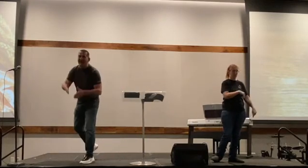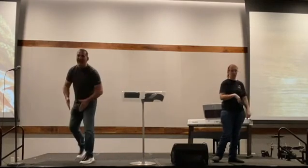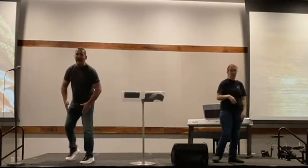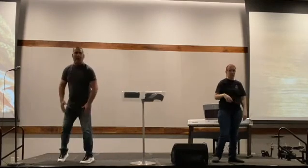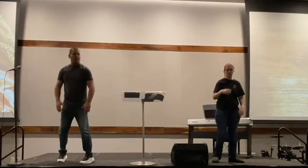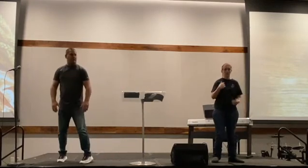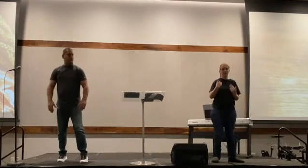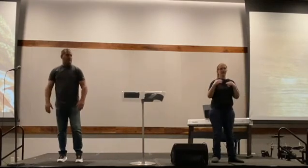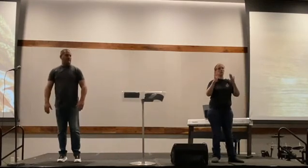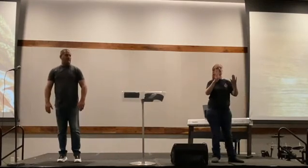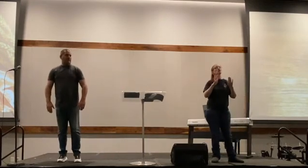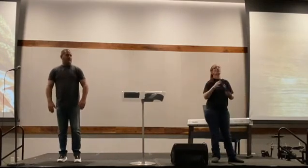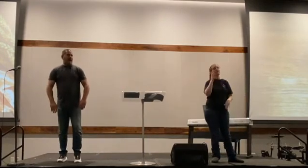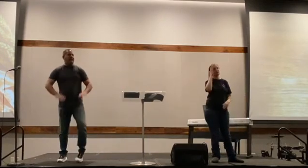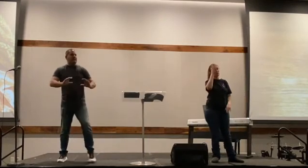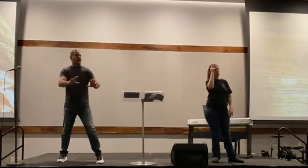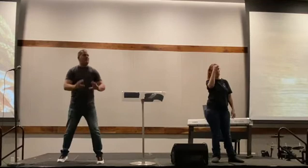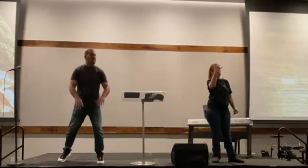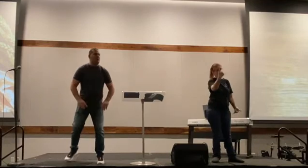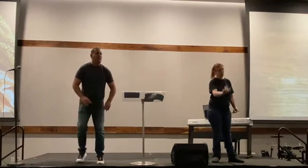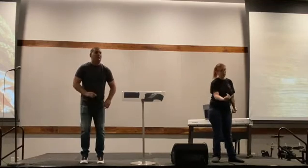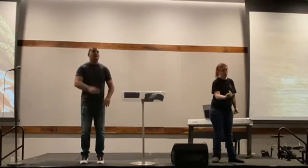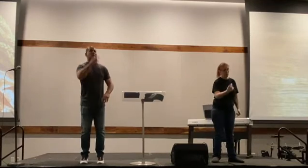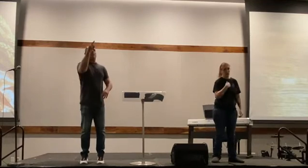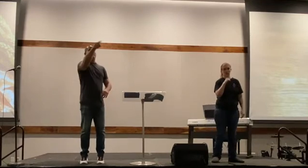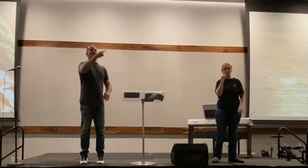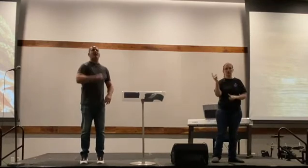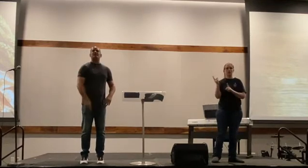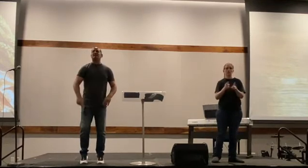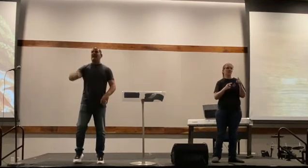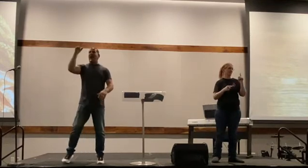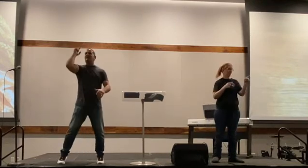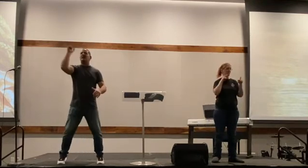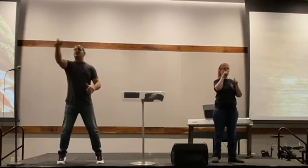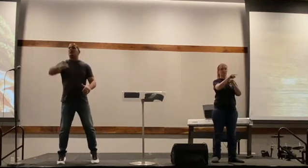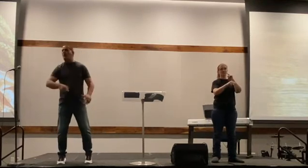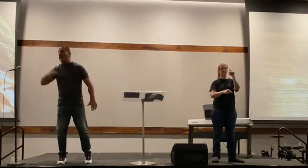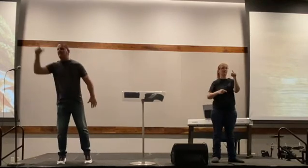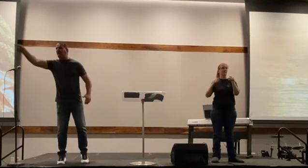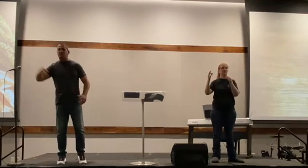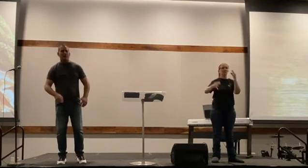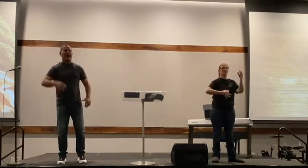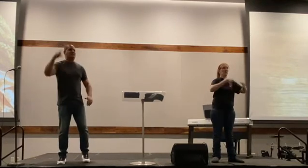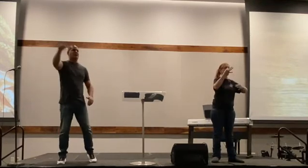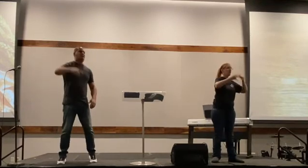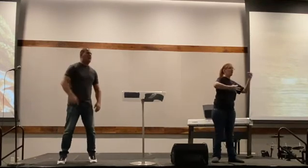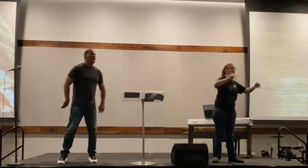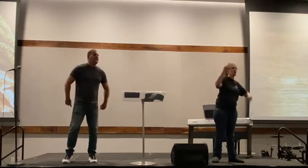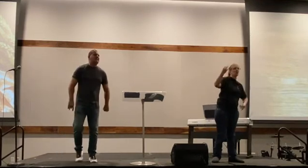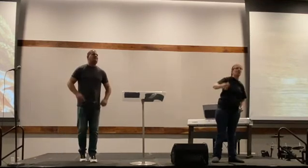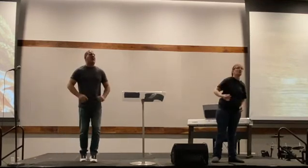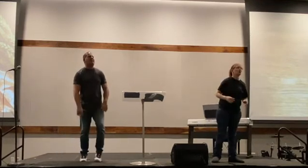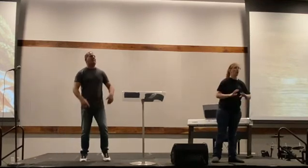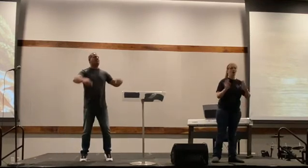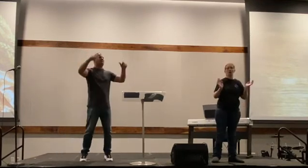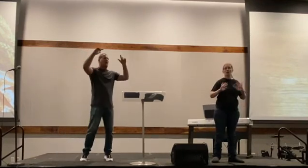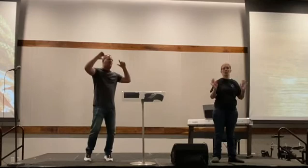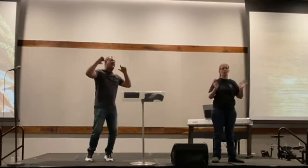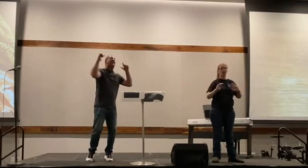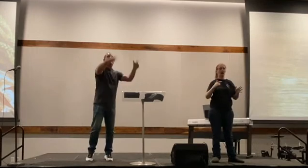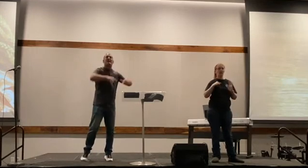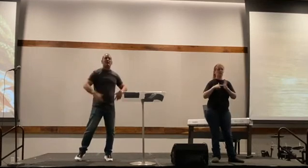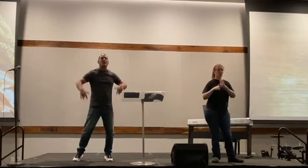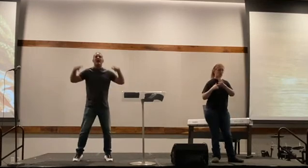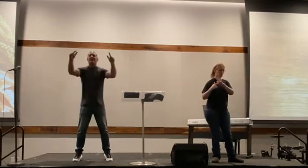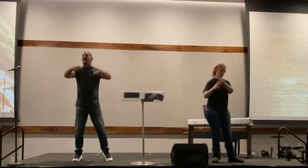for you now. I didn't come in here just to point fingers and say, I judge you and I judge you and I judge you. He says, no, I came here to show you